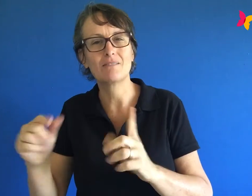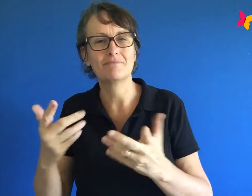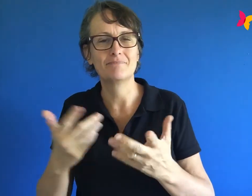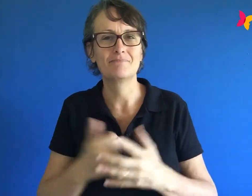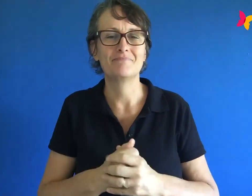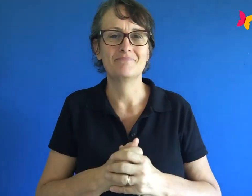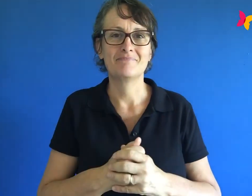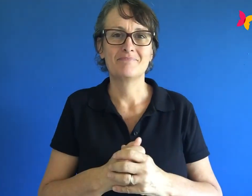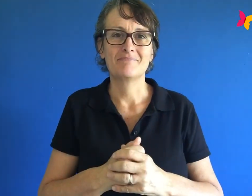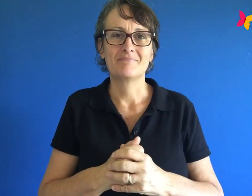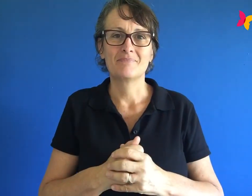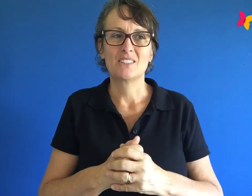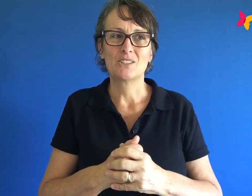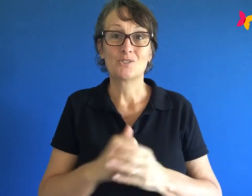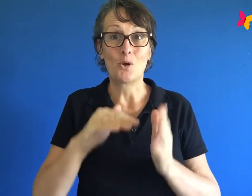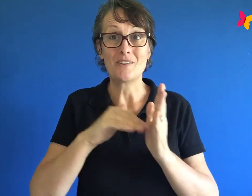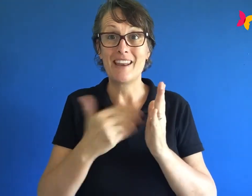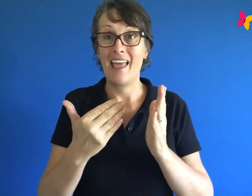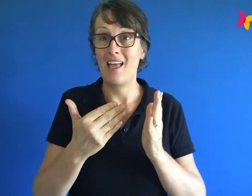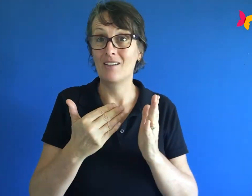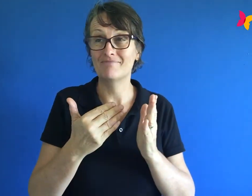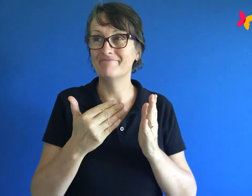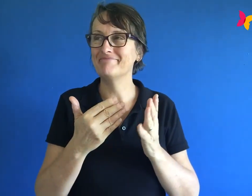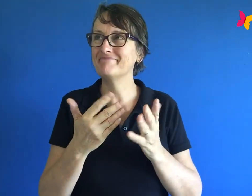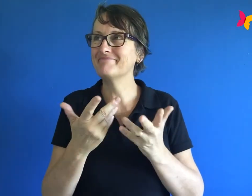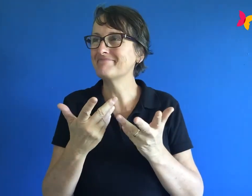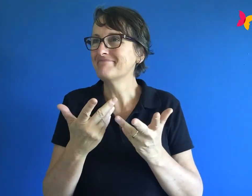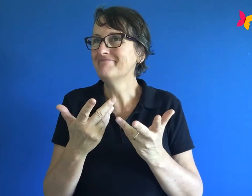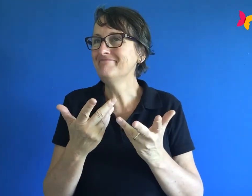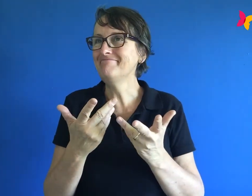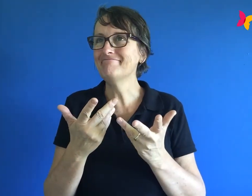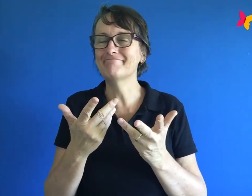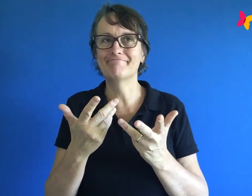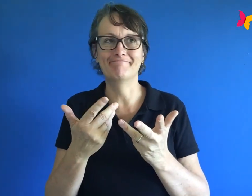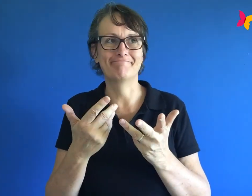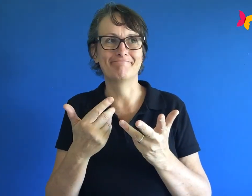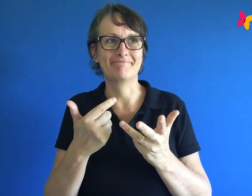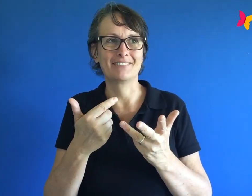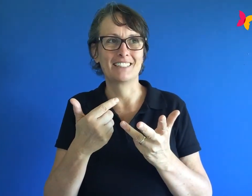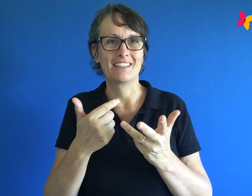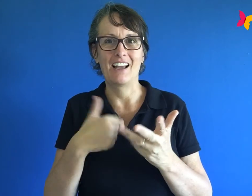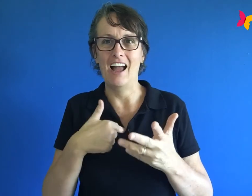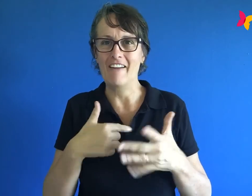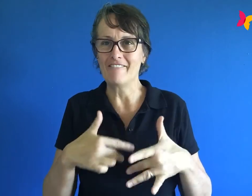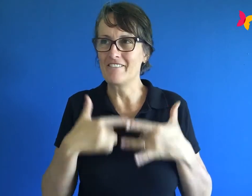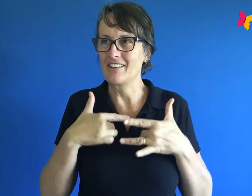kind of mistrustful of the universe. The most assumed experiences have just changed.